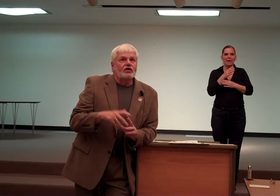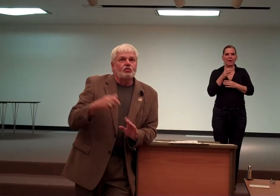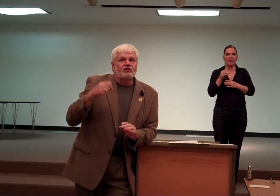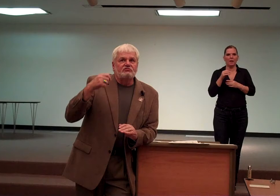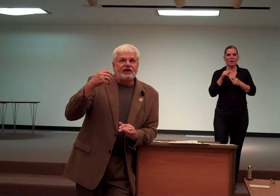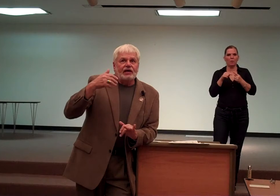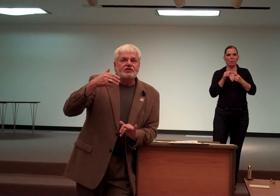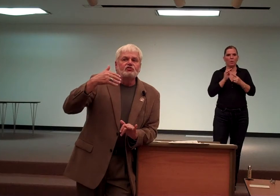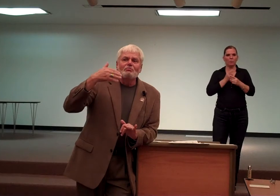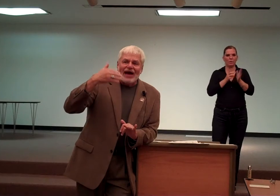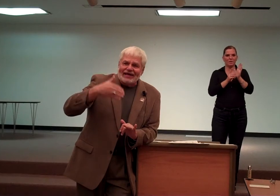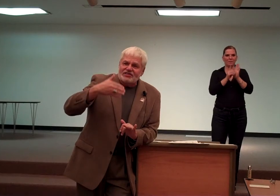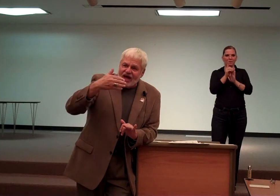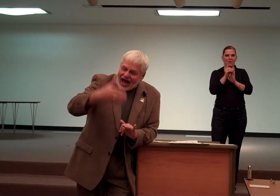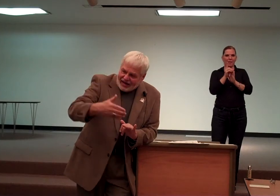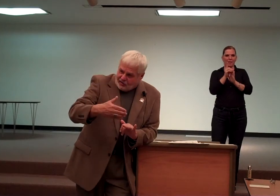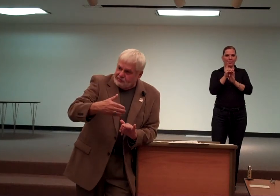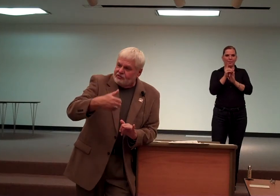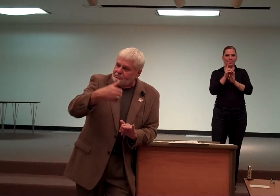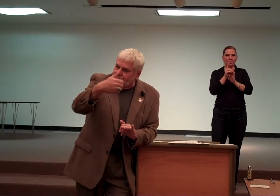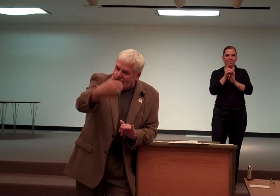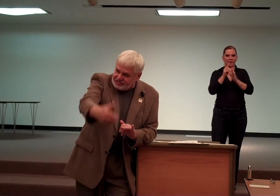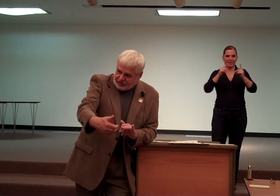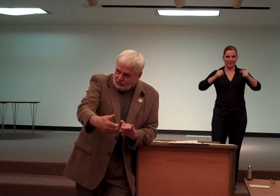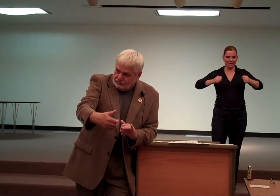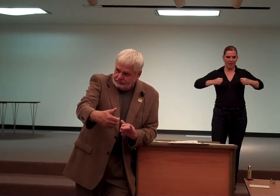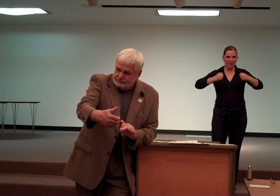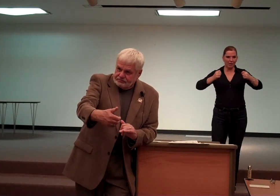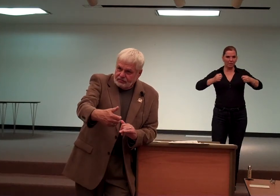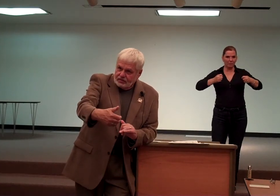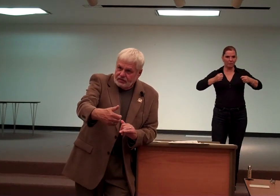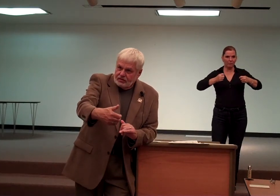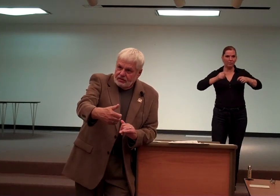And when we developed the pneumatic tire for the bicycle,